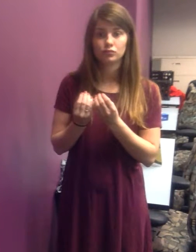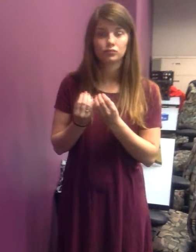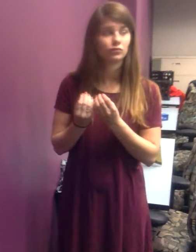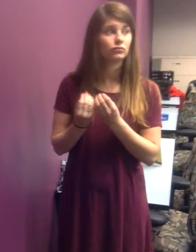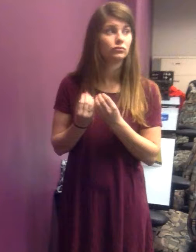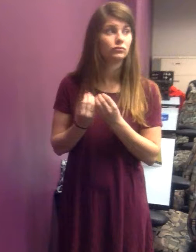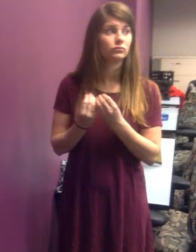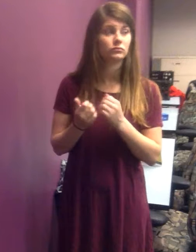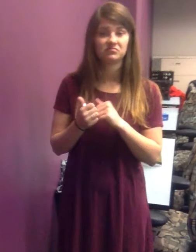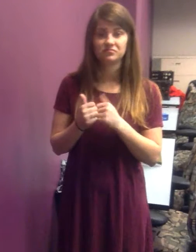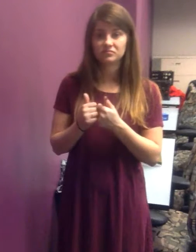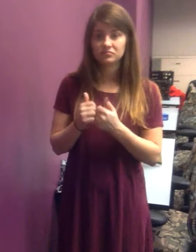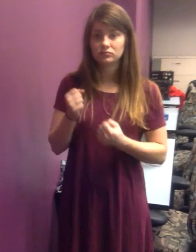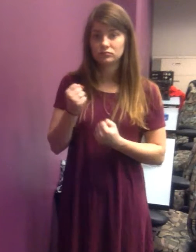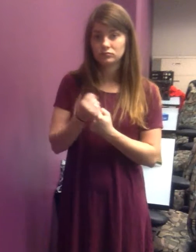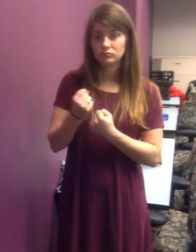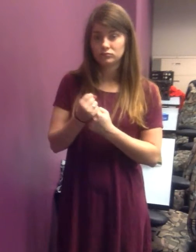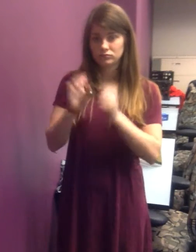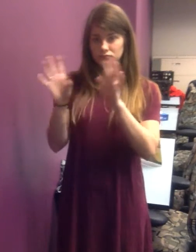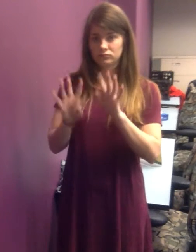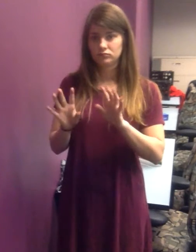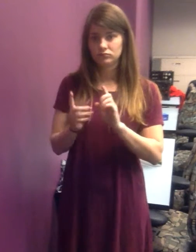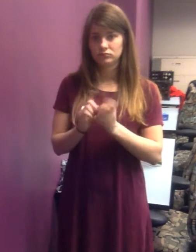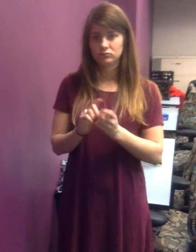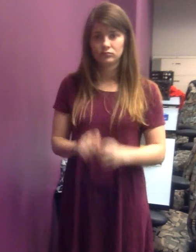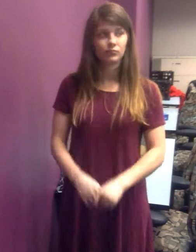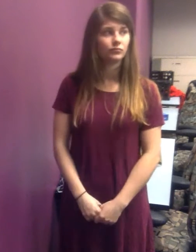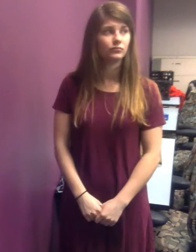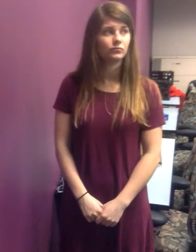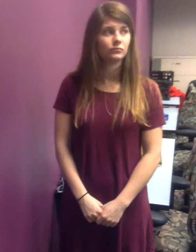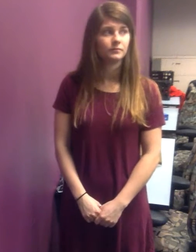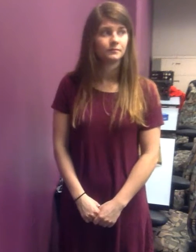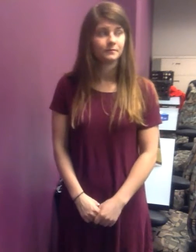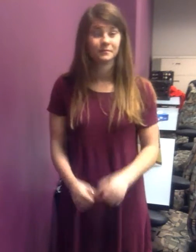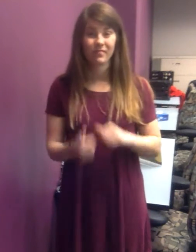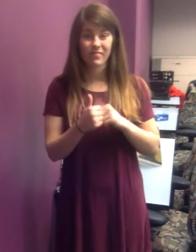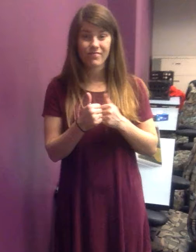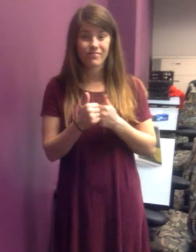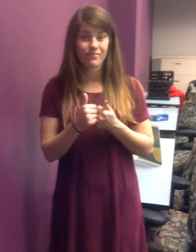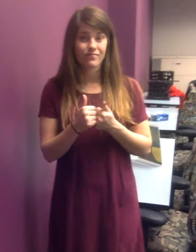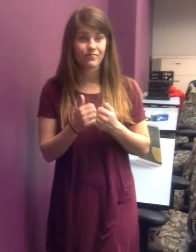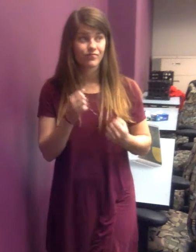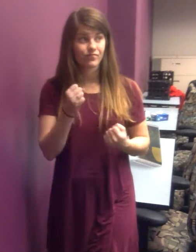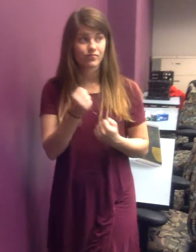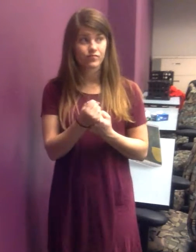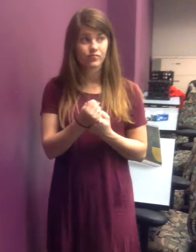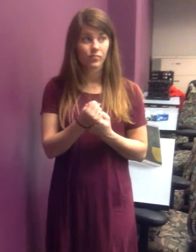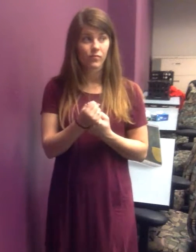the scientific argument over... It doesn't, to the scientific side. It very much so relates to the policies that